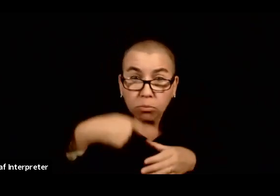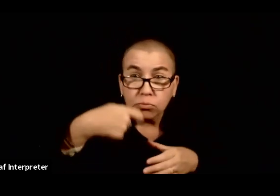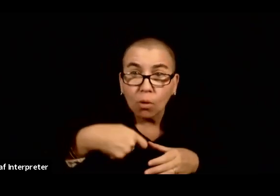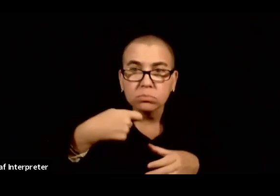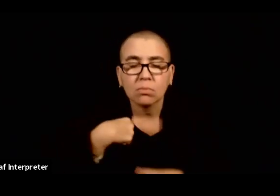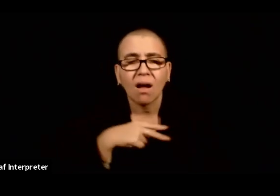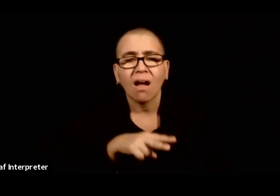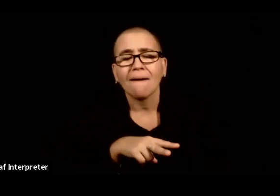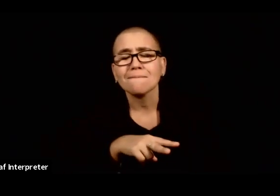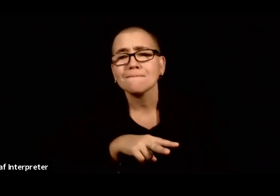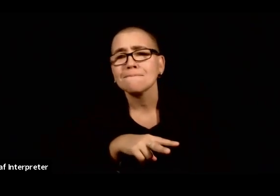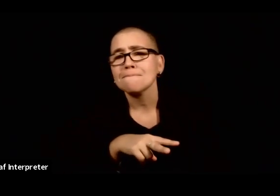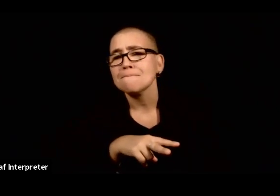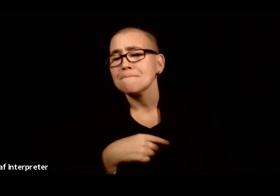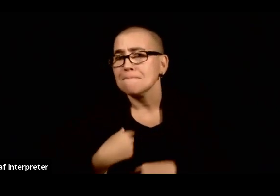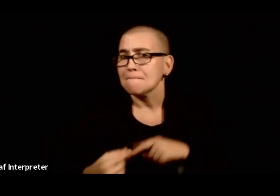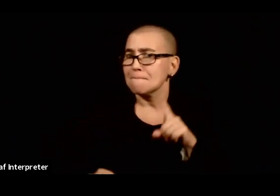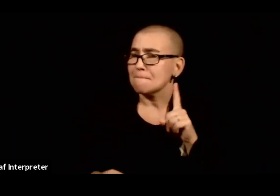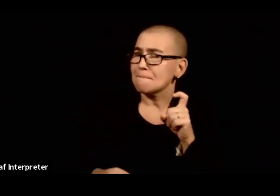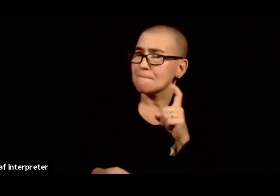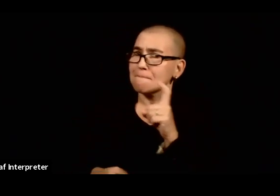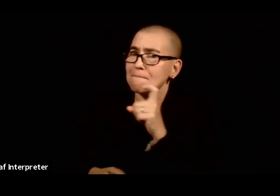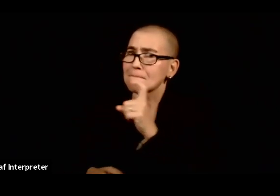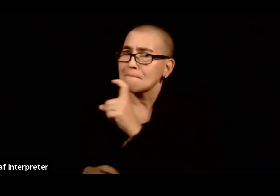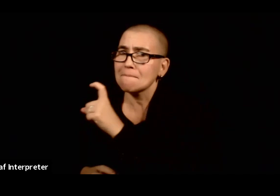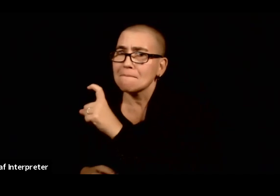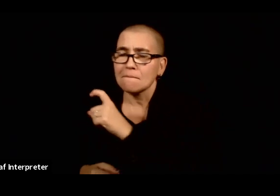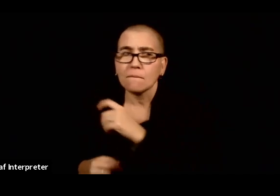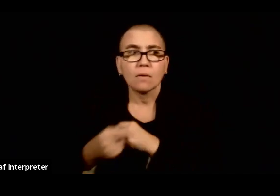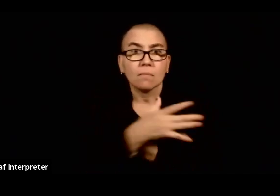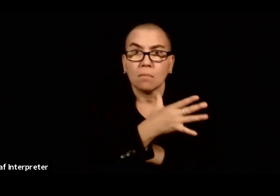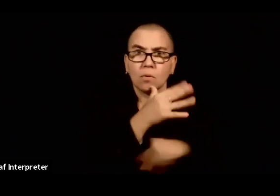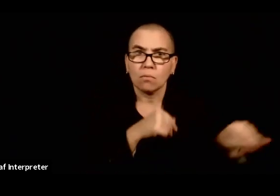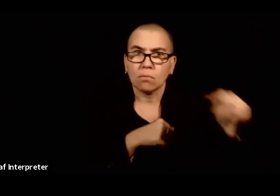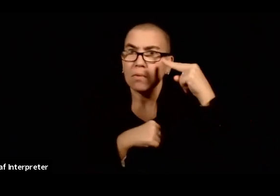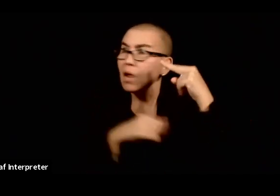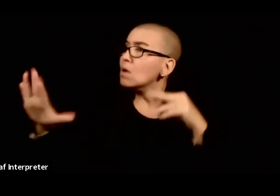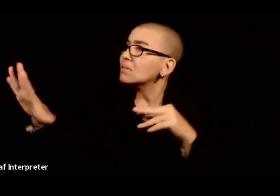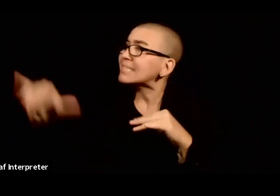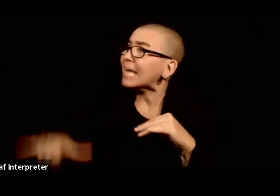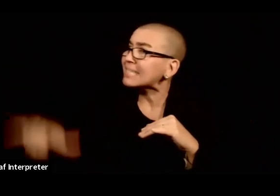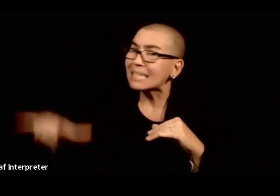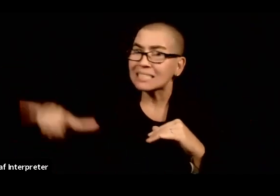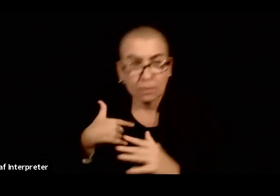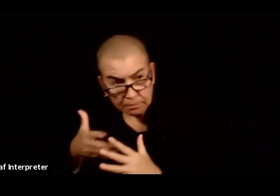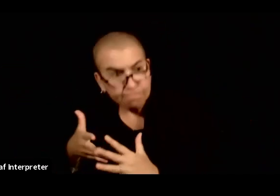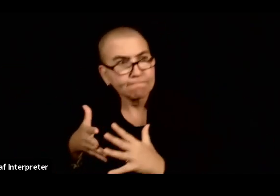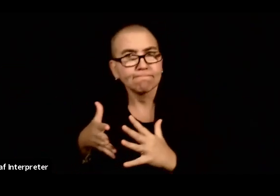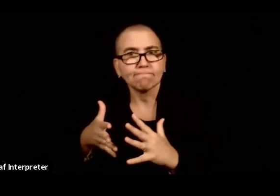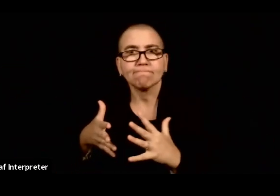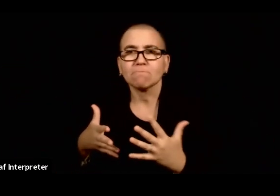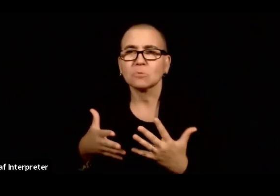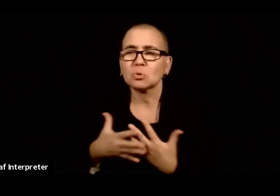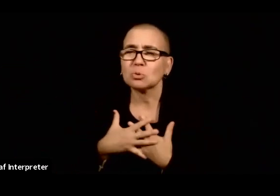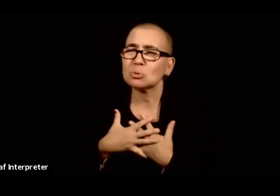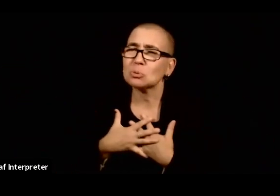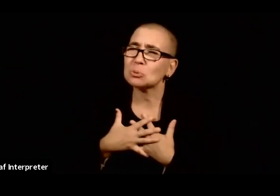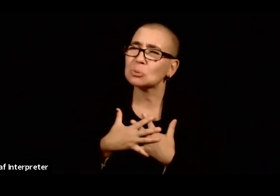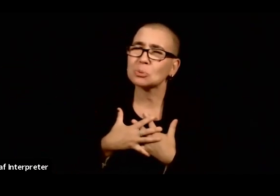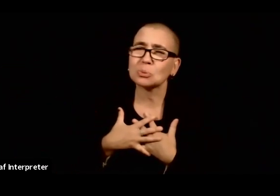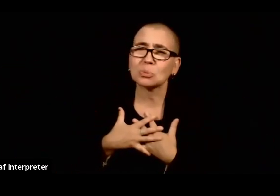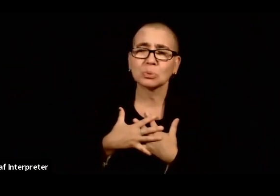visit, she said to the aide, "That's my daughter, Melanie." If you have a loved one in a facility, I encourage you to not